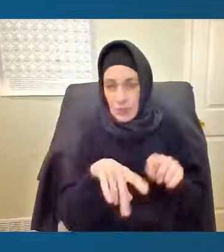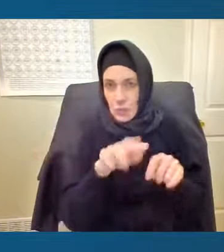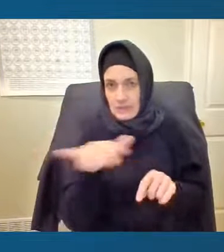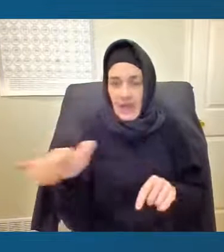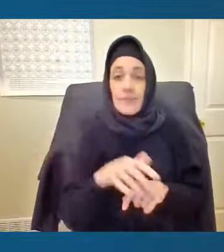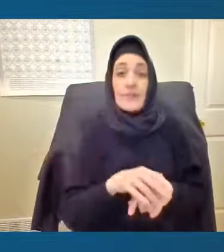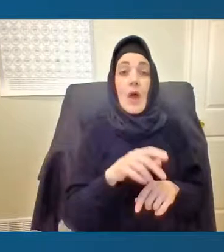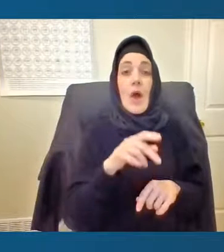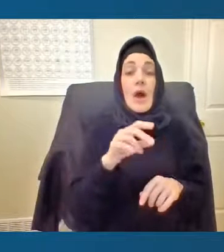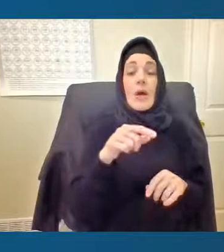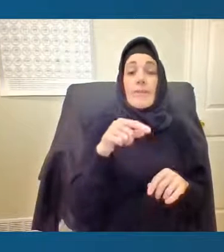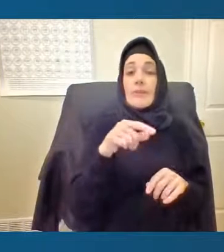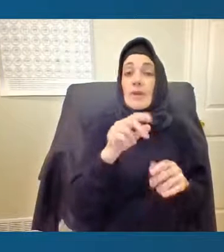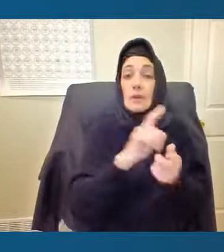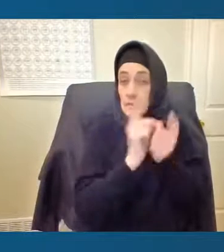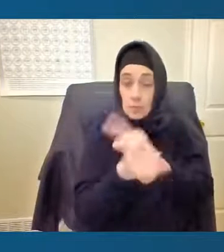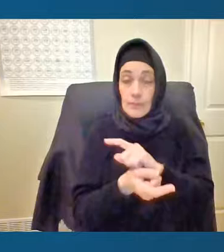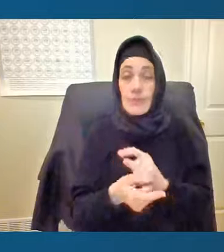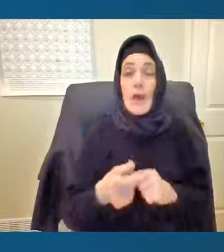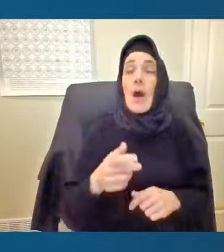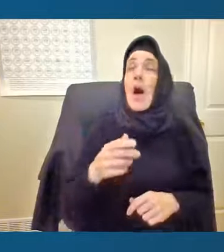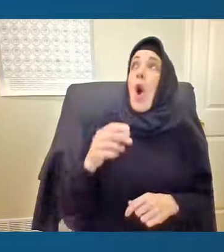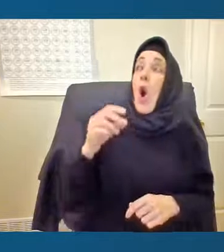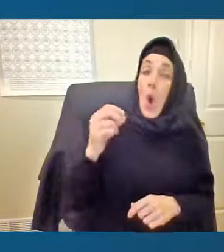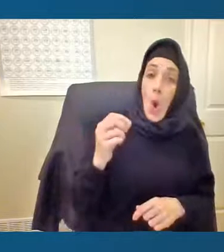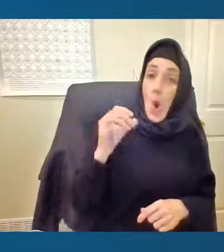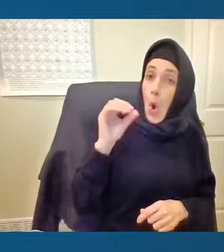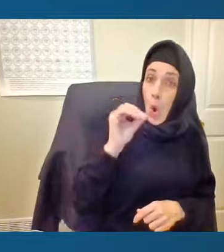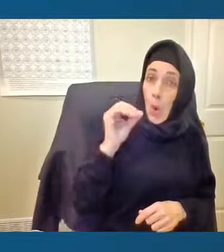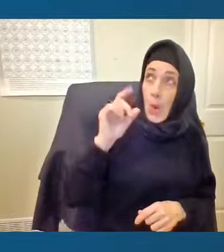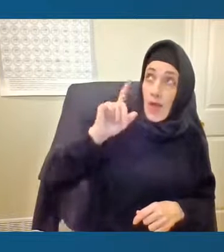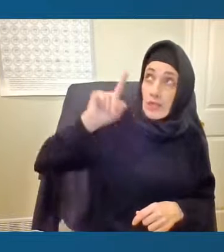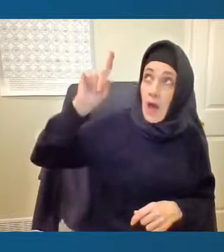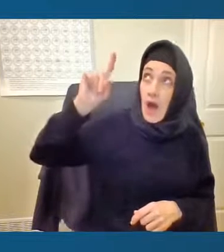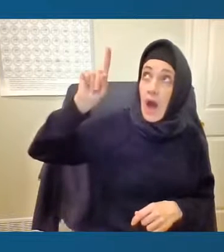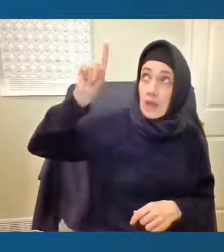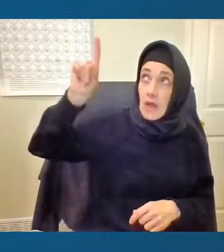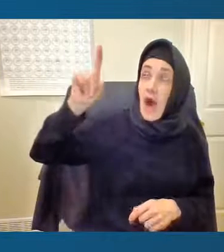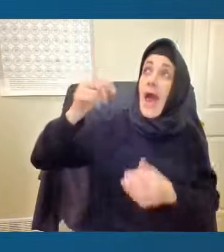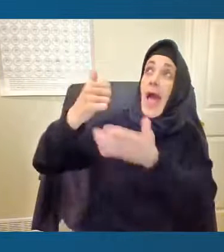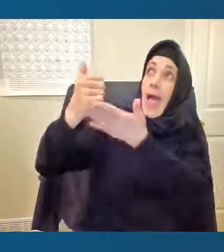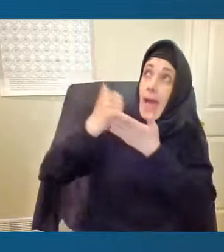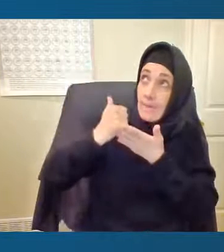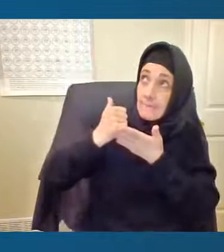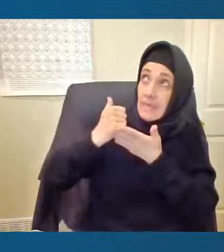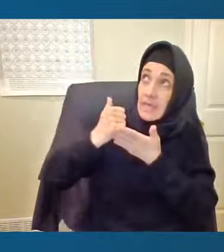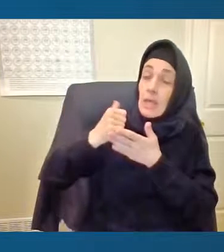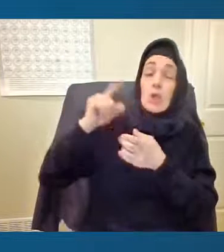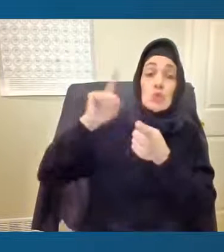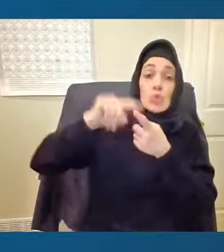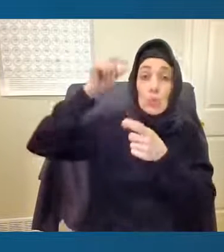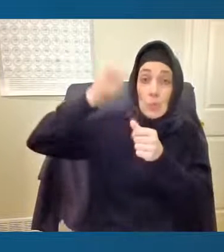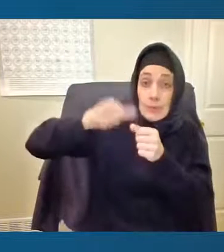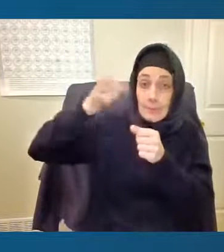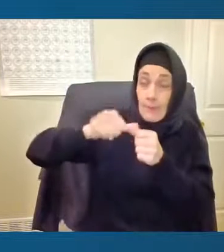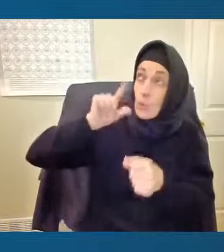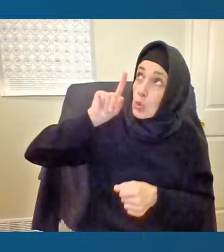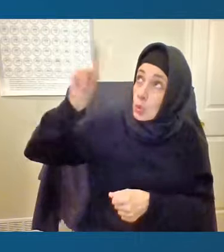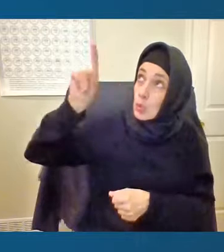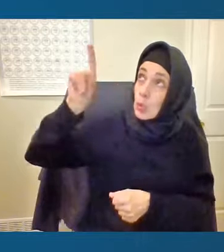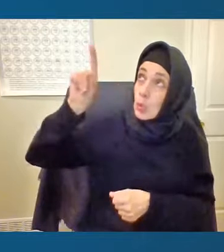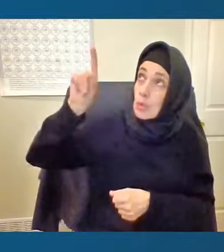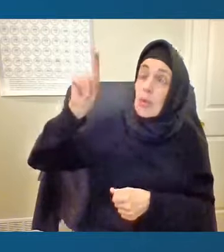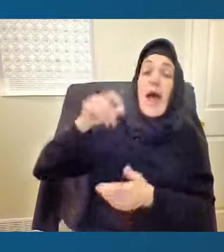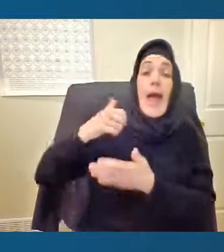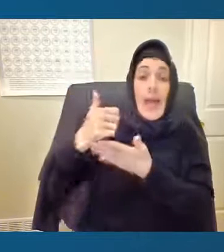Oh Allah, a'inni, help me ala dhikrika, to remember you. Help me remember